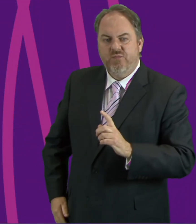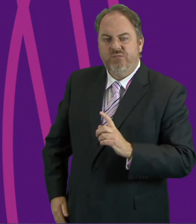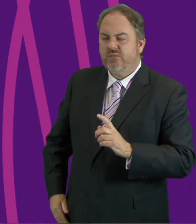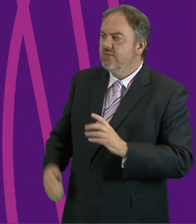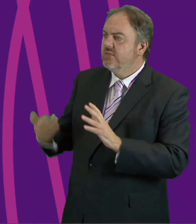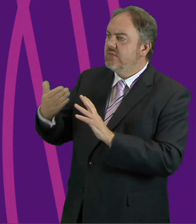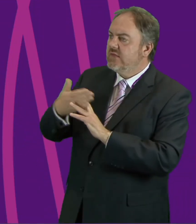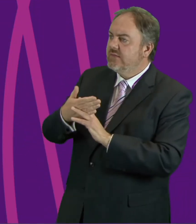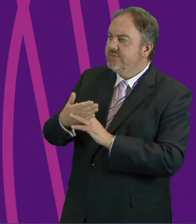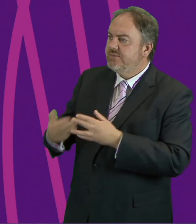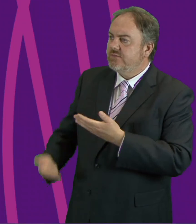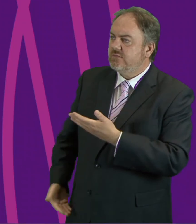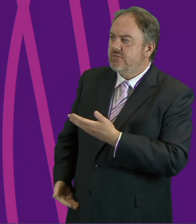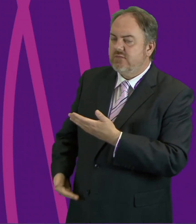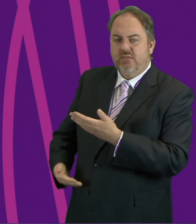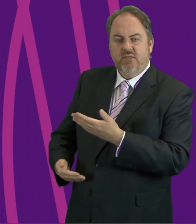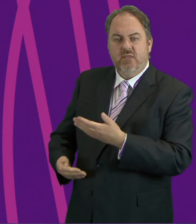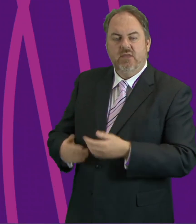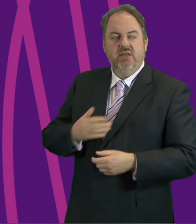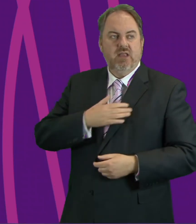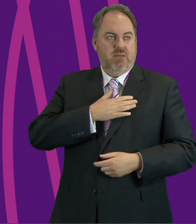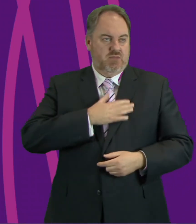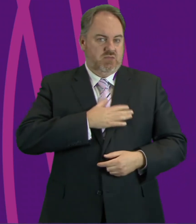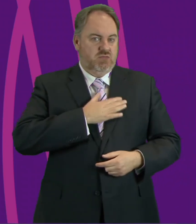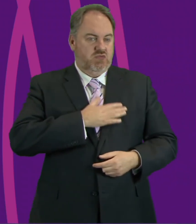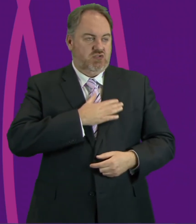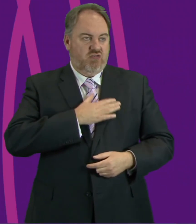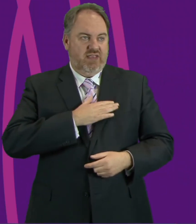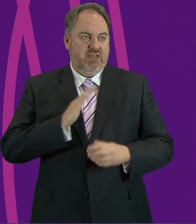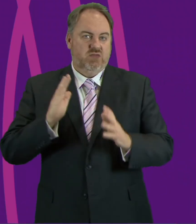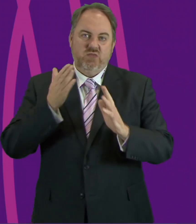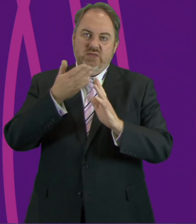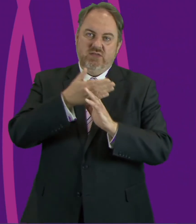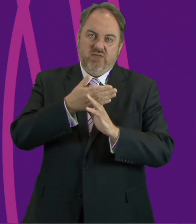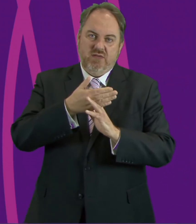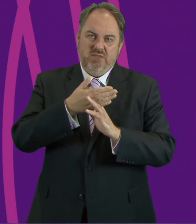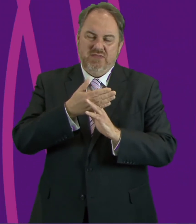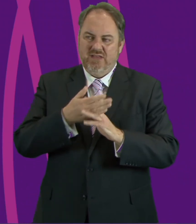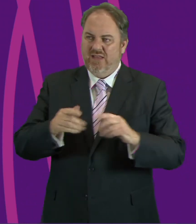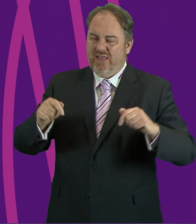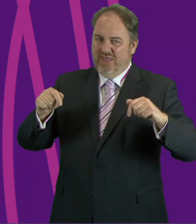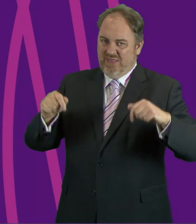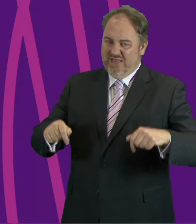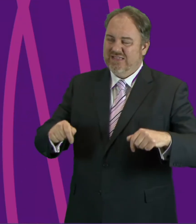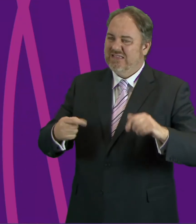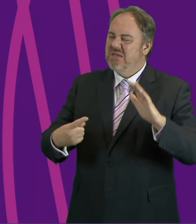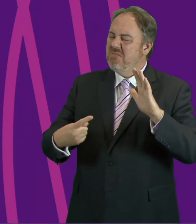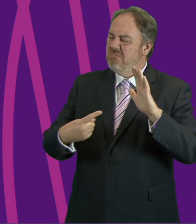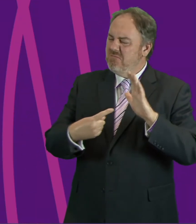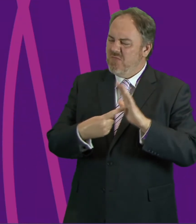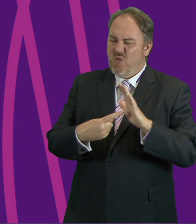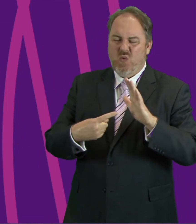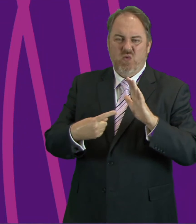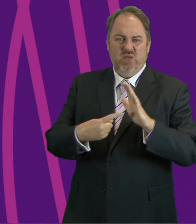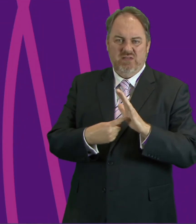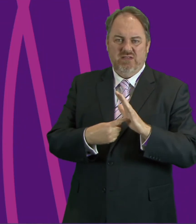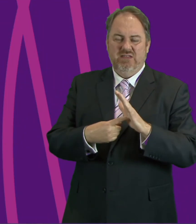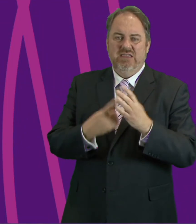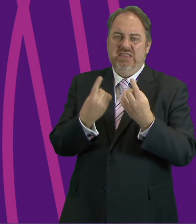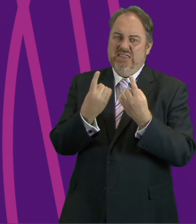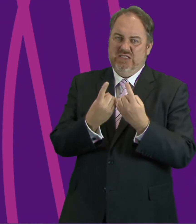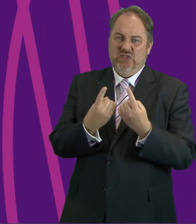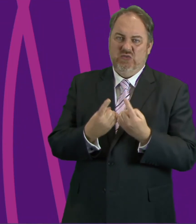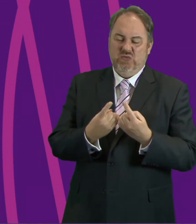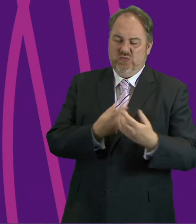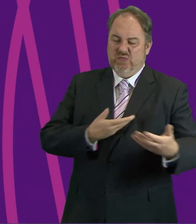Point of order, Mr Finlay. Apologies for rising to make a point of order, Presiding Officer. These are hugely important issues that the Lord Advocate